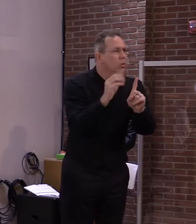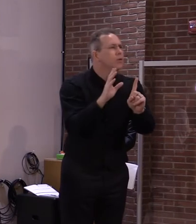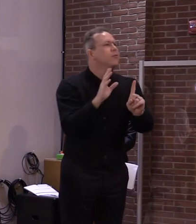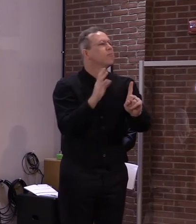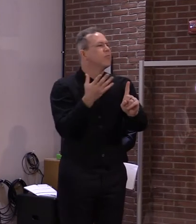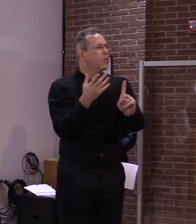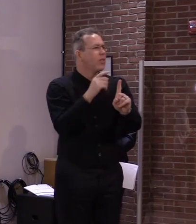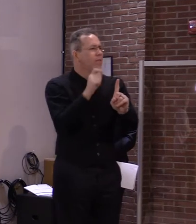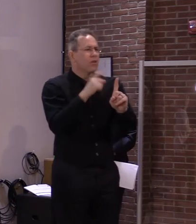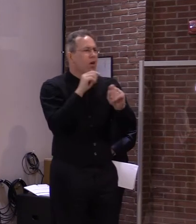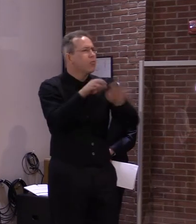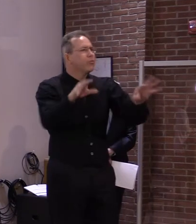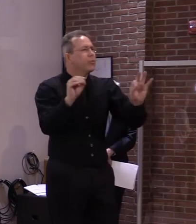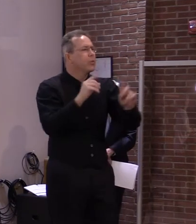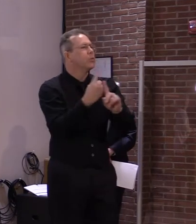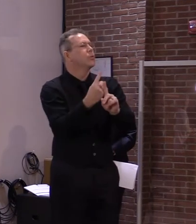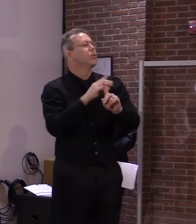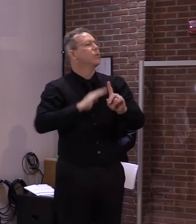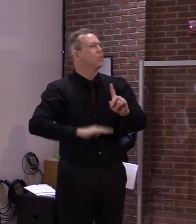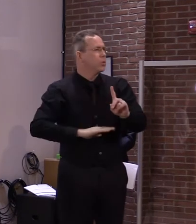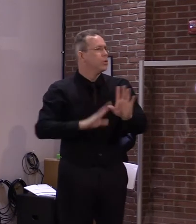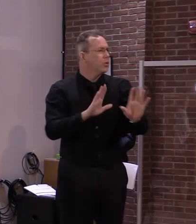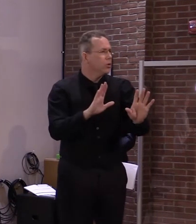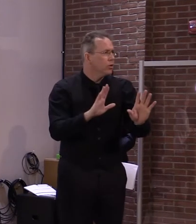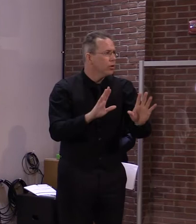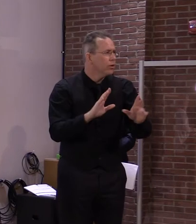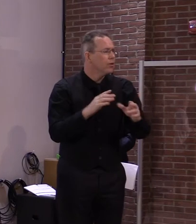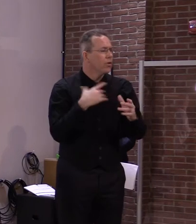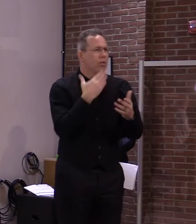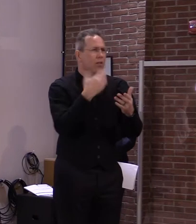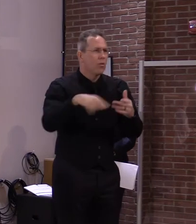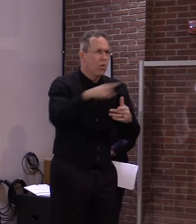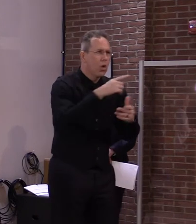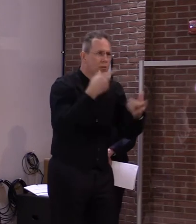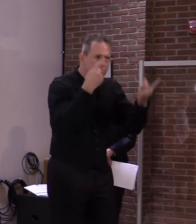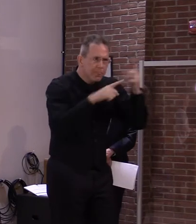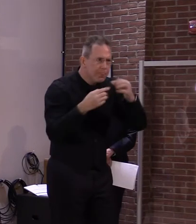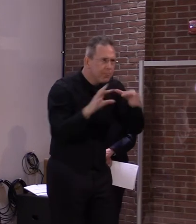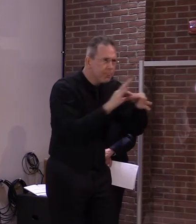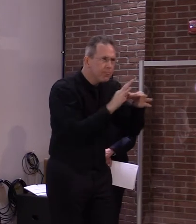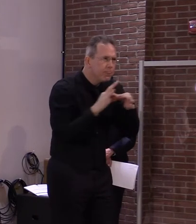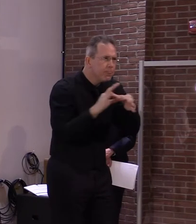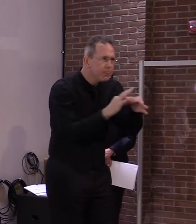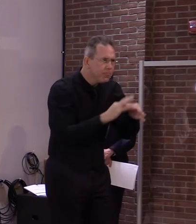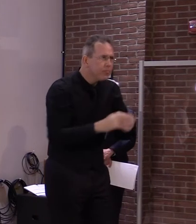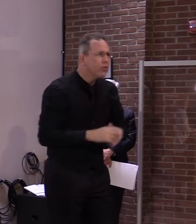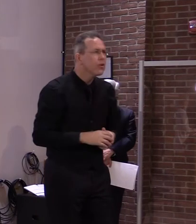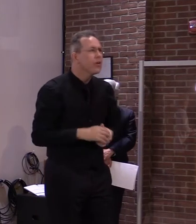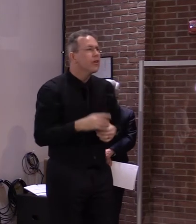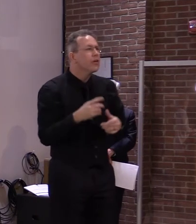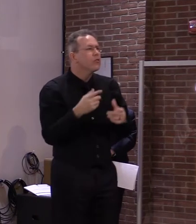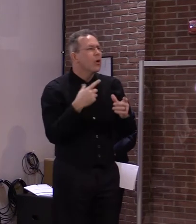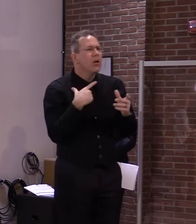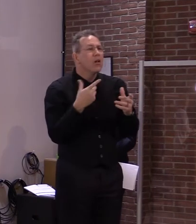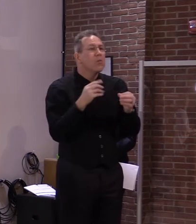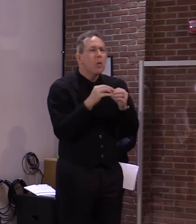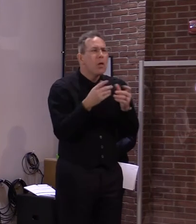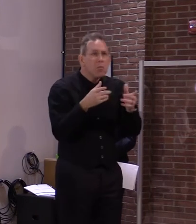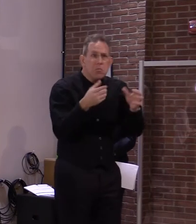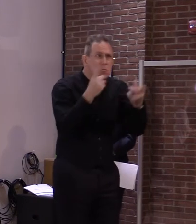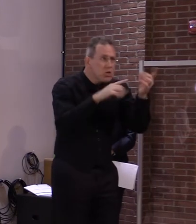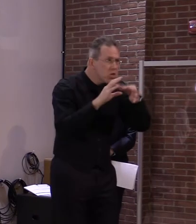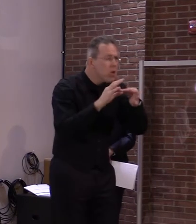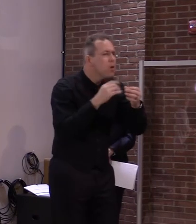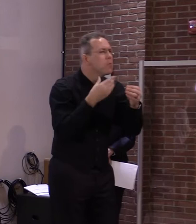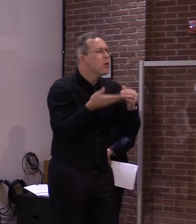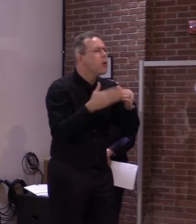this success allowed for the transition to expanded practices including team-based scrimmages on january 18th and over the past